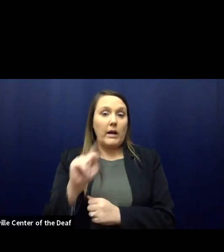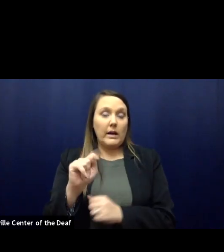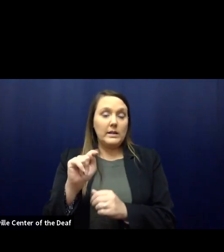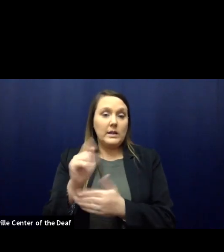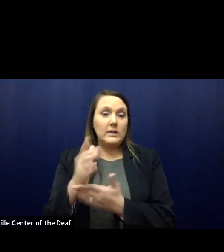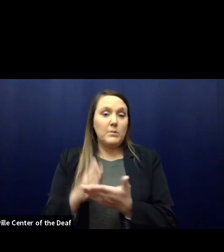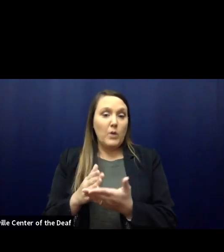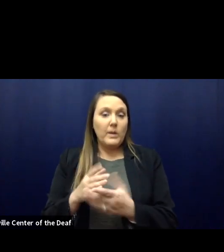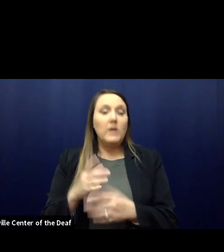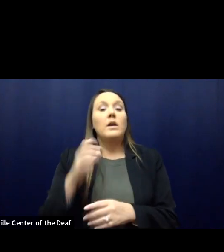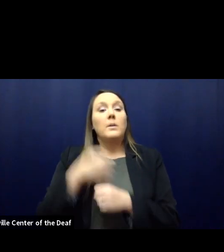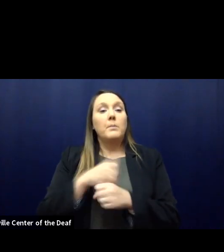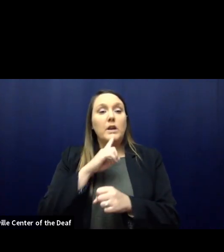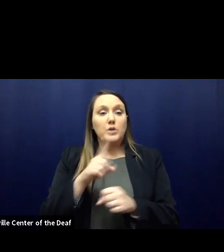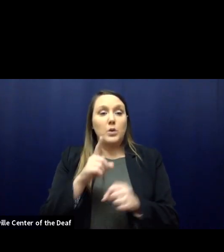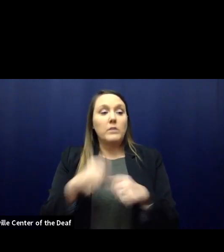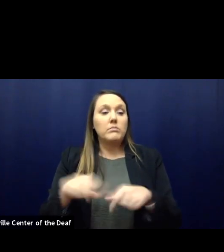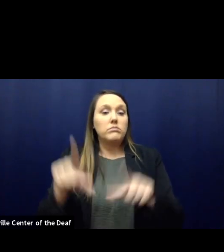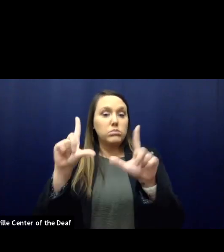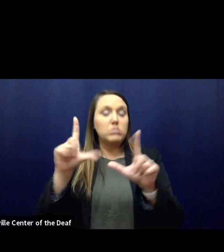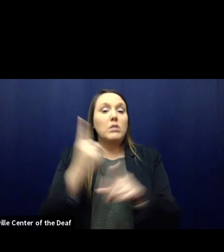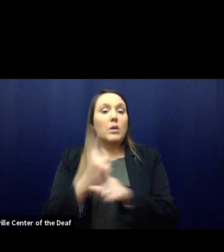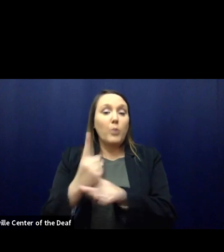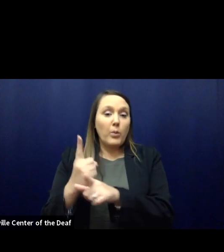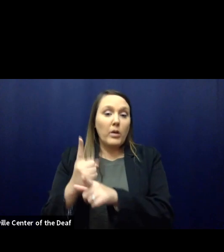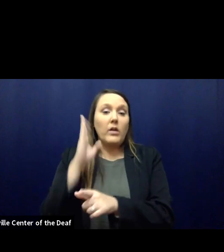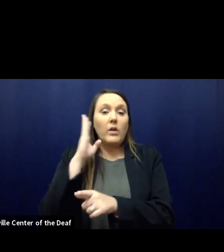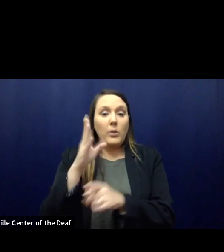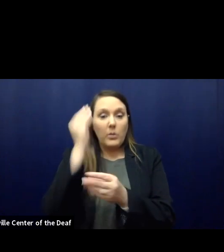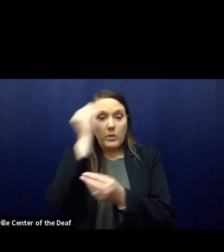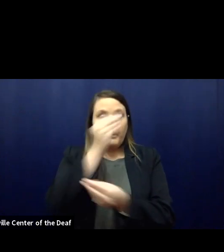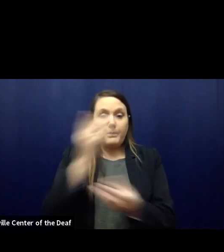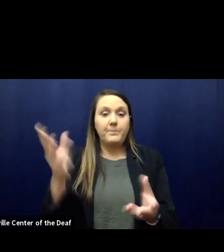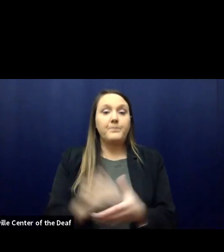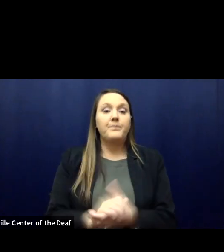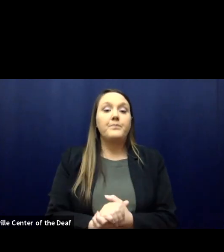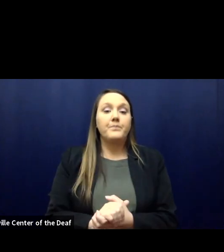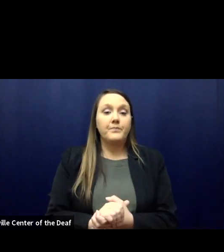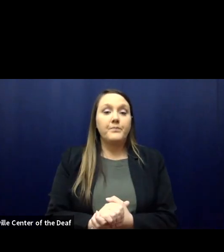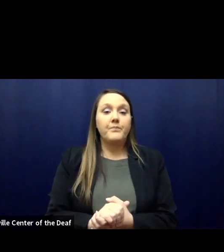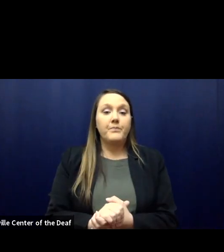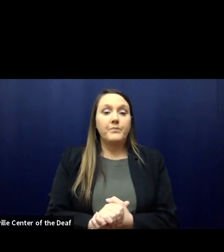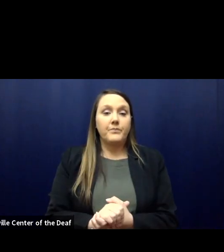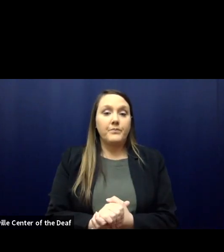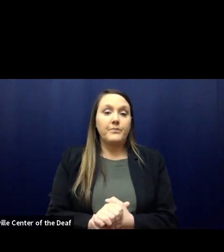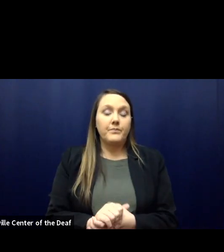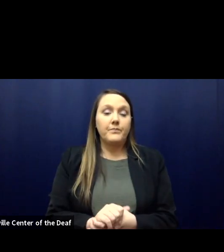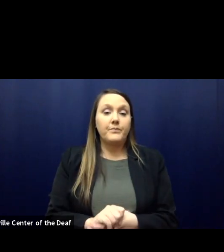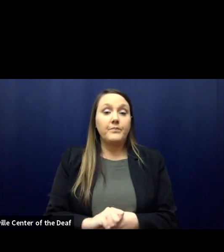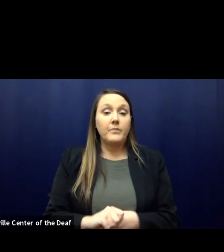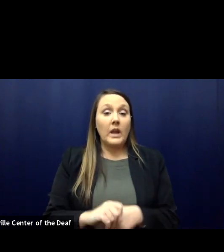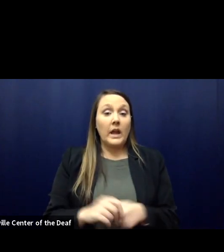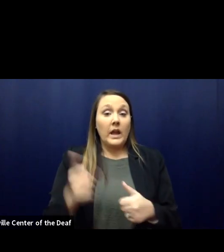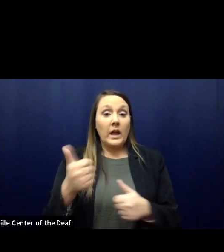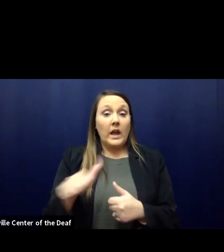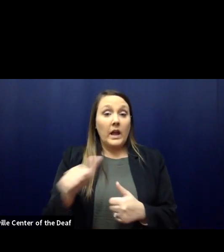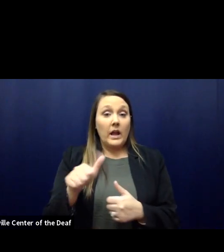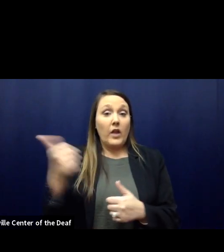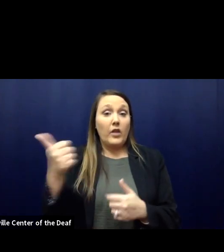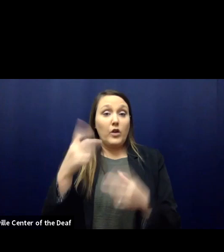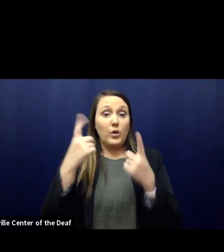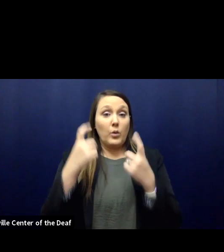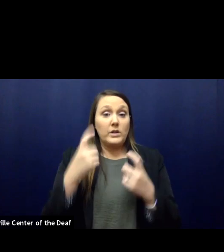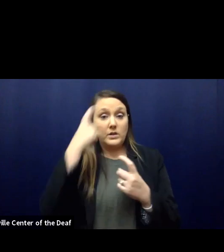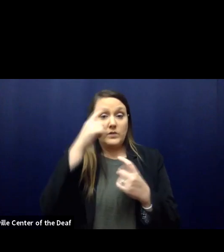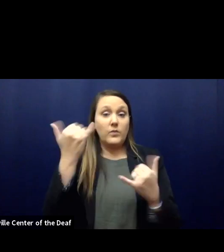out appropriately and follow up with everyone and let you know the results of that. Are there any other questions for today?